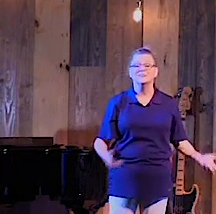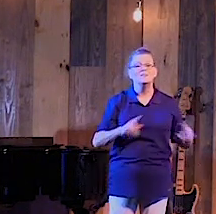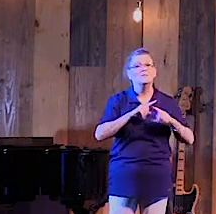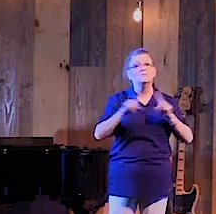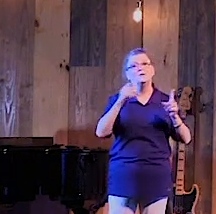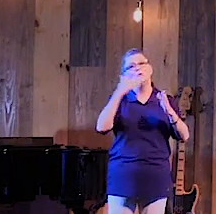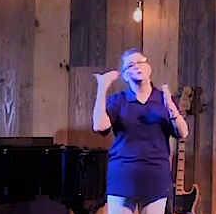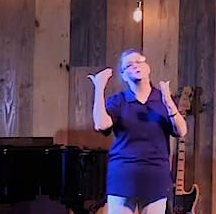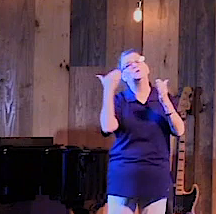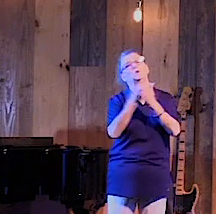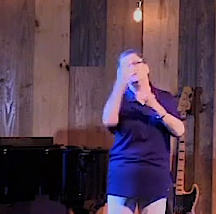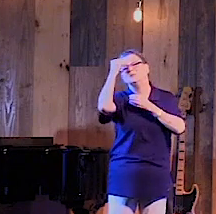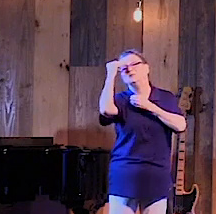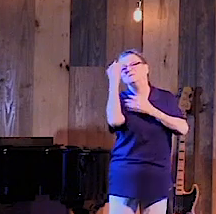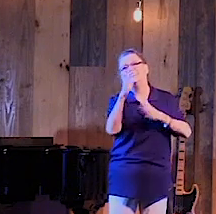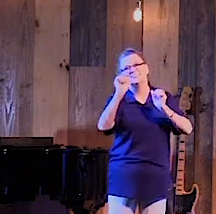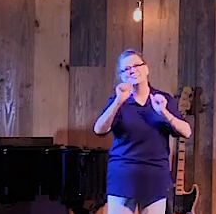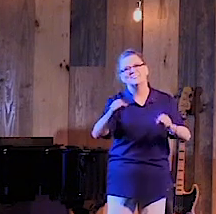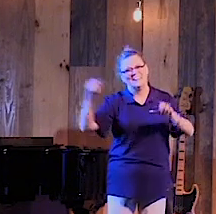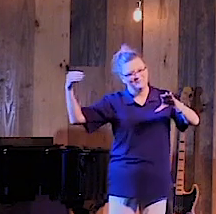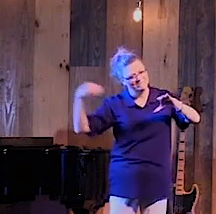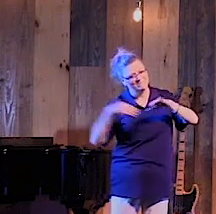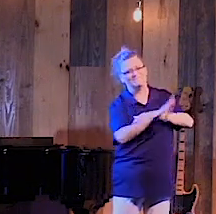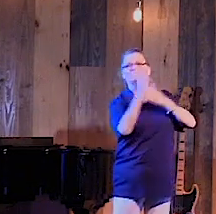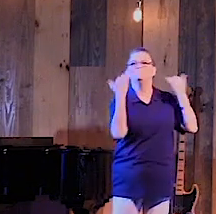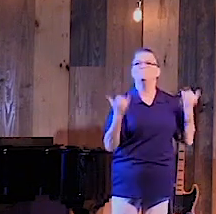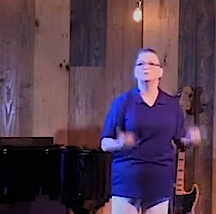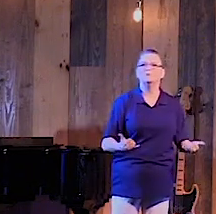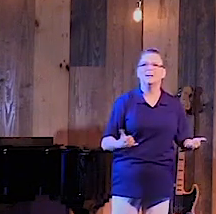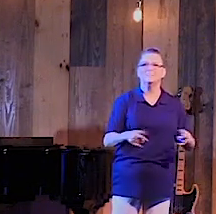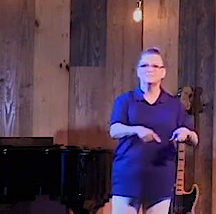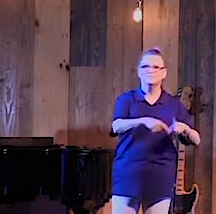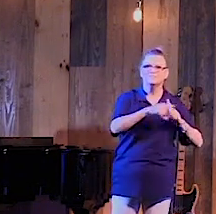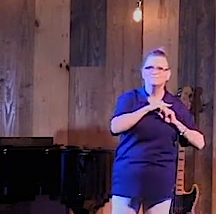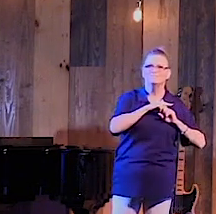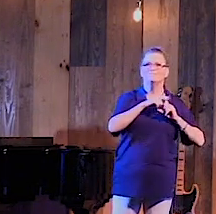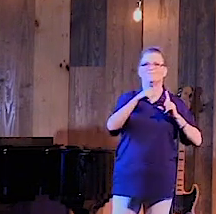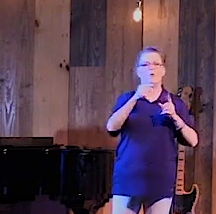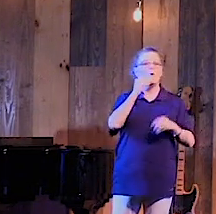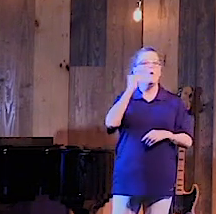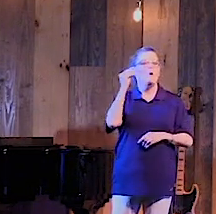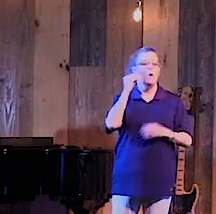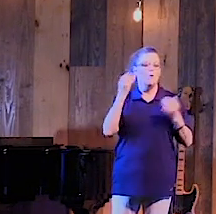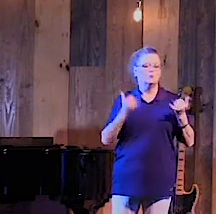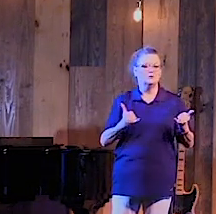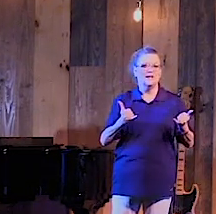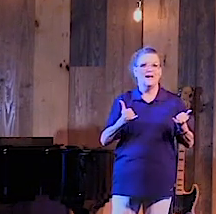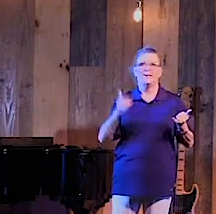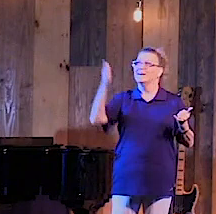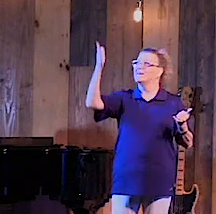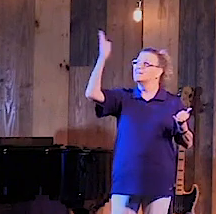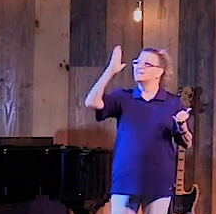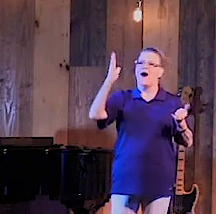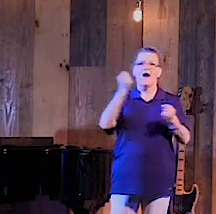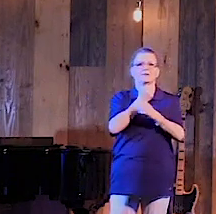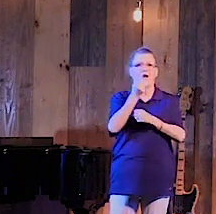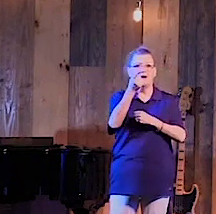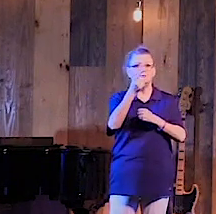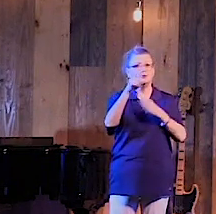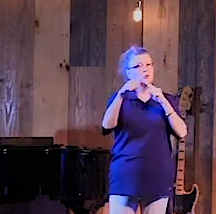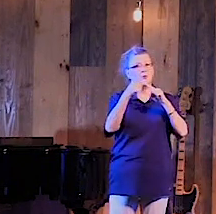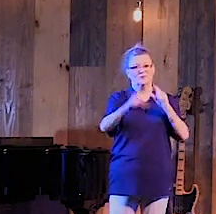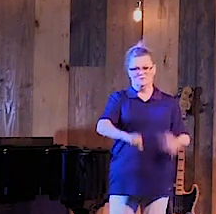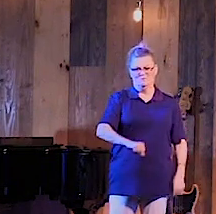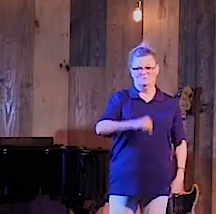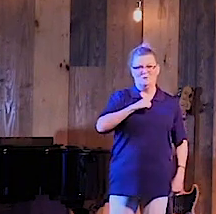news. You can come home today. Because God loves you during the time when you're too proud to receive his grace and you renounce his